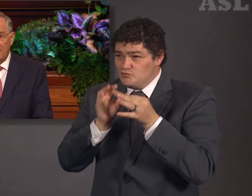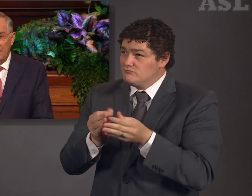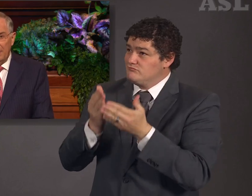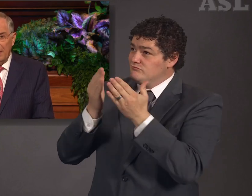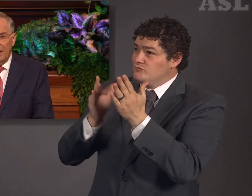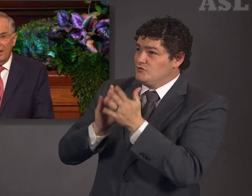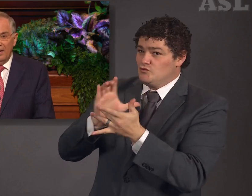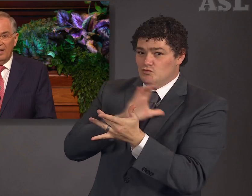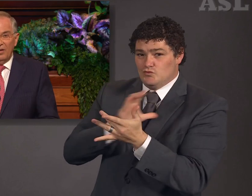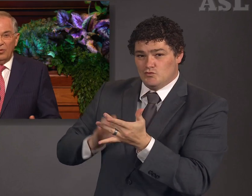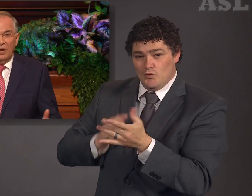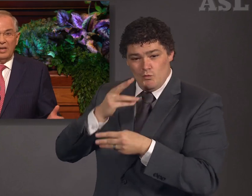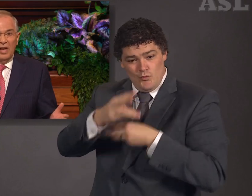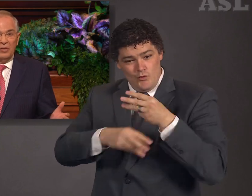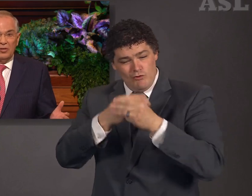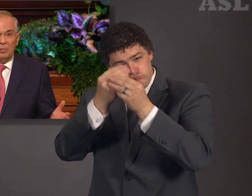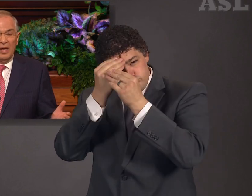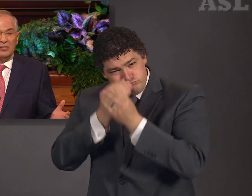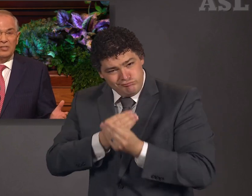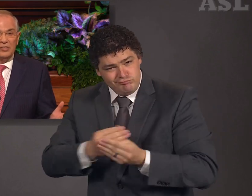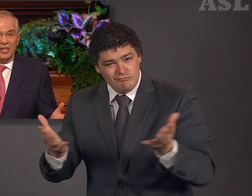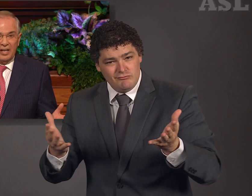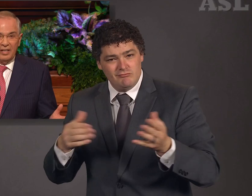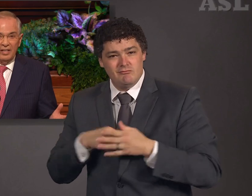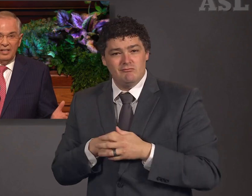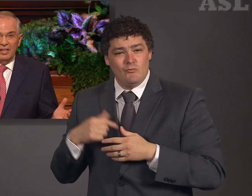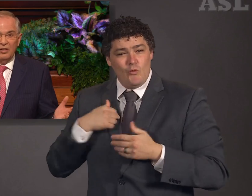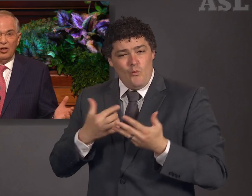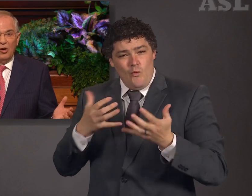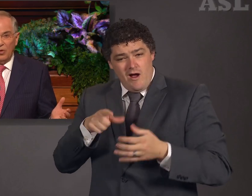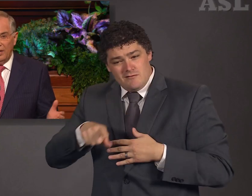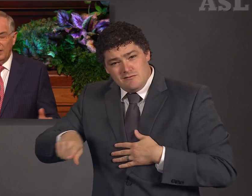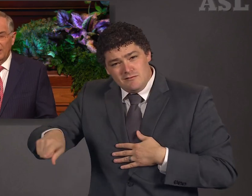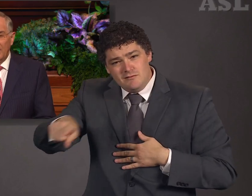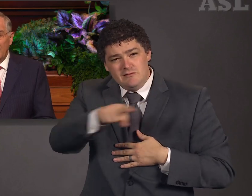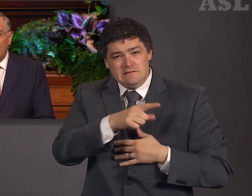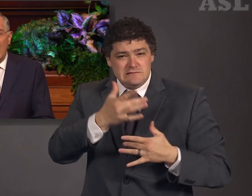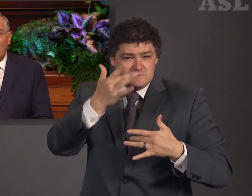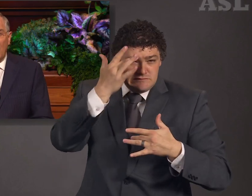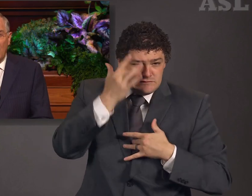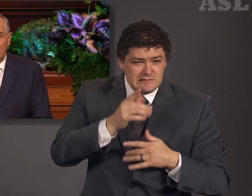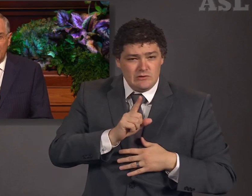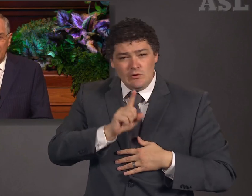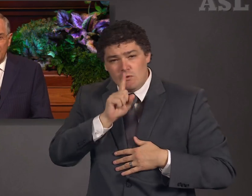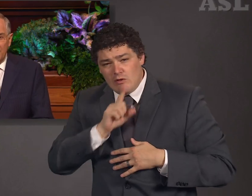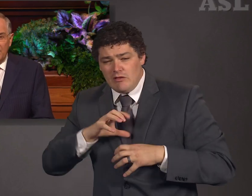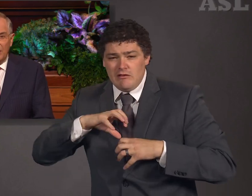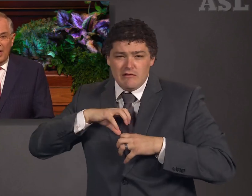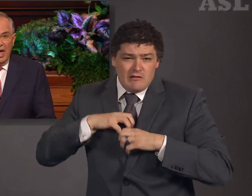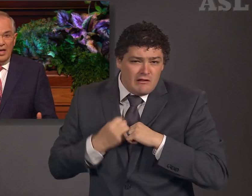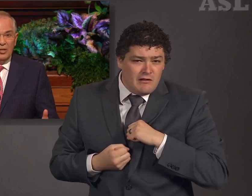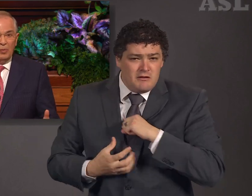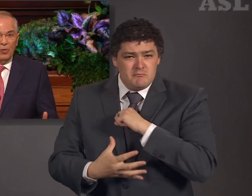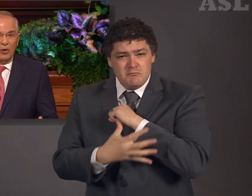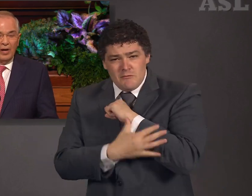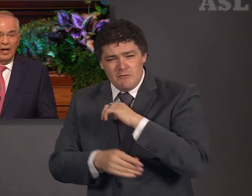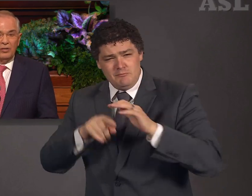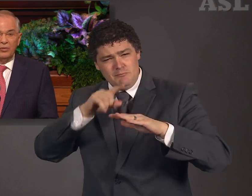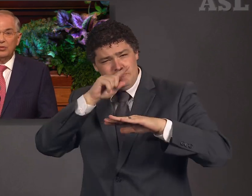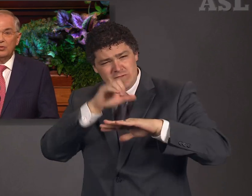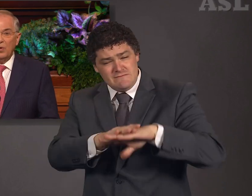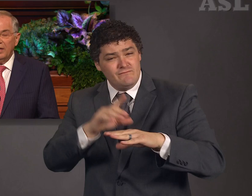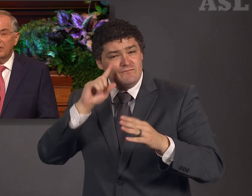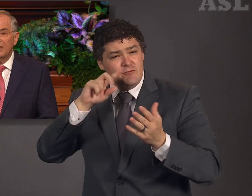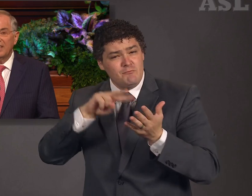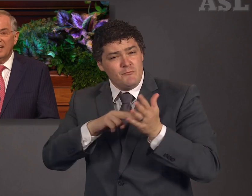breath. We endeavor to bless the sick, the lonely, the downhearted, and the poor, and